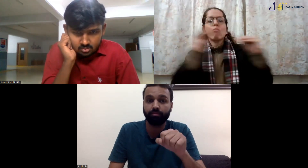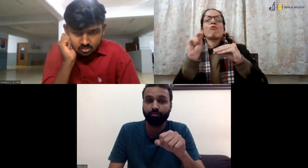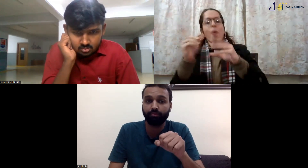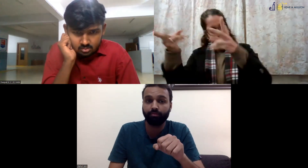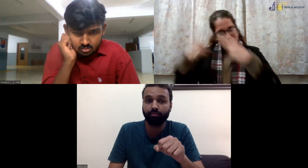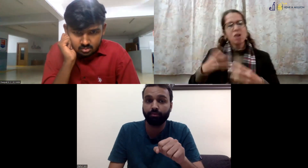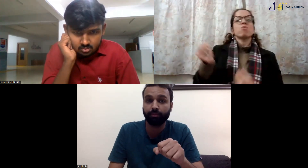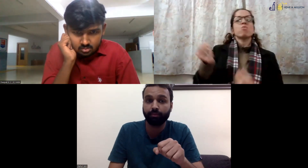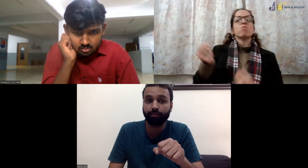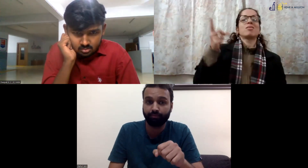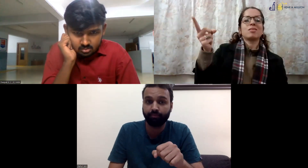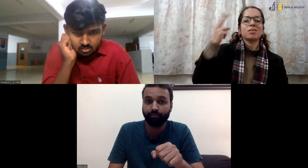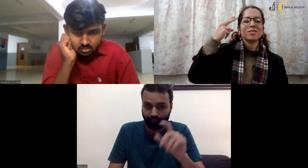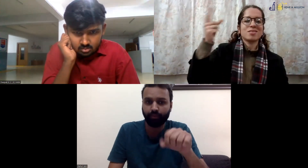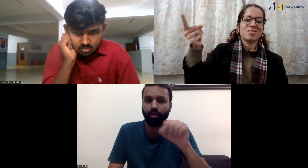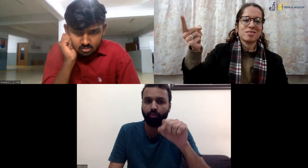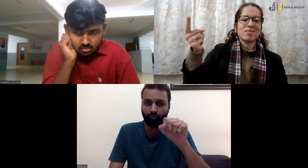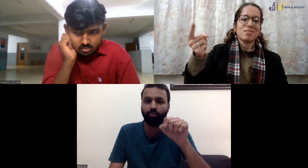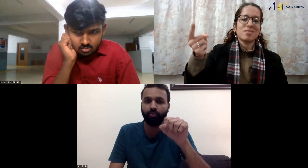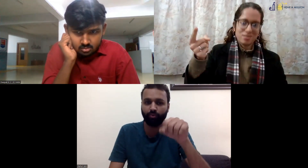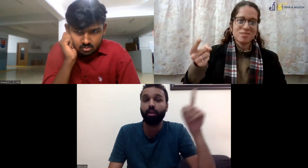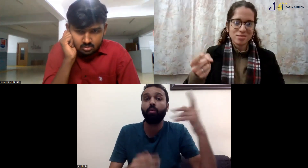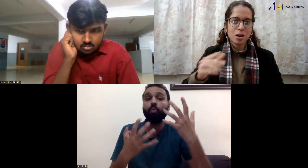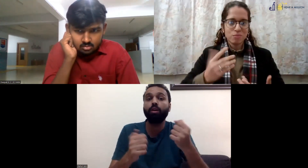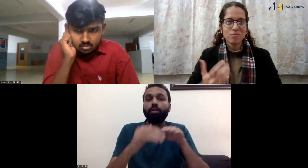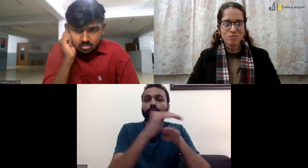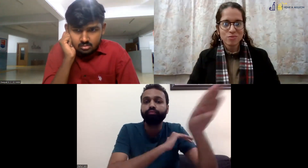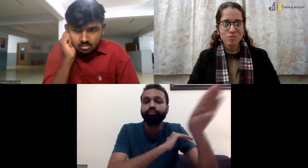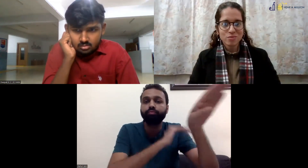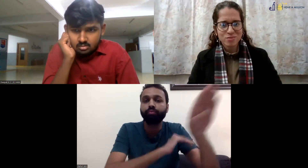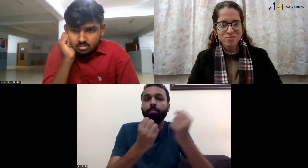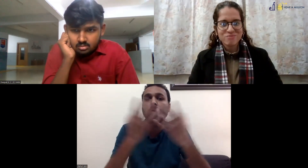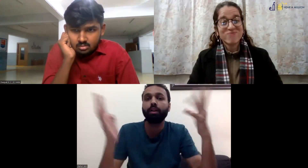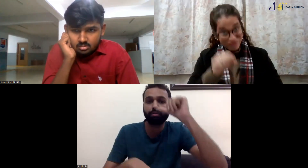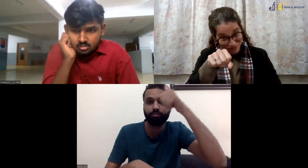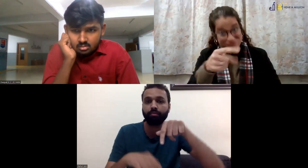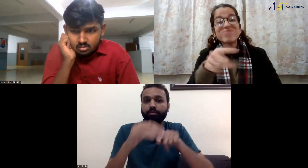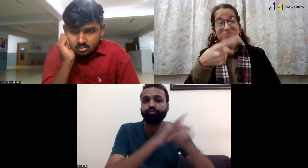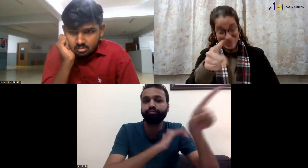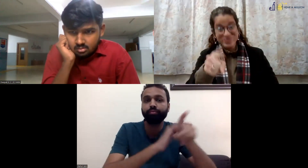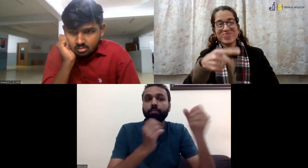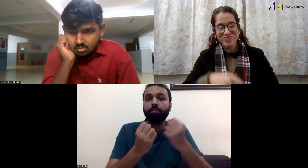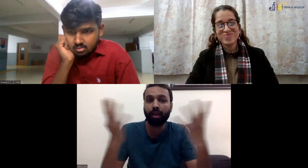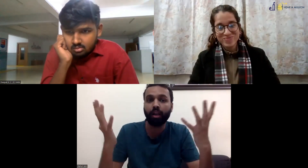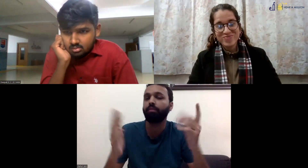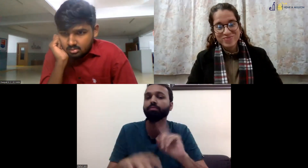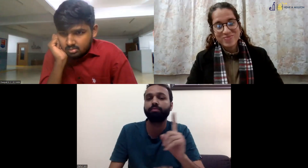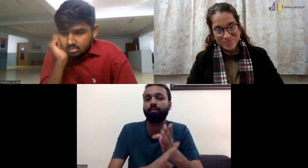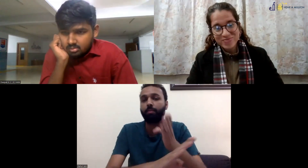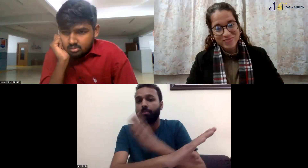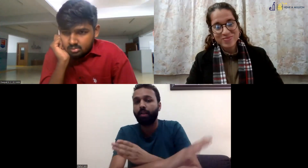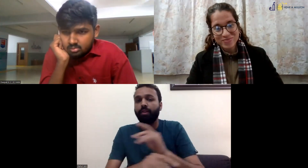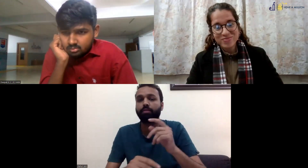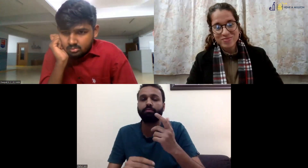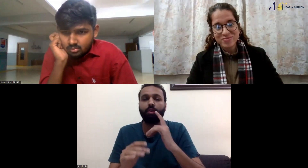you know, they think that they don't want people to move and migrate to one country. Yeah, that's true because